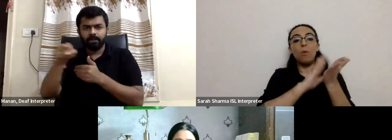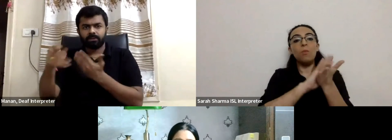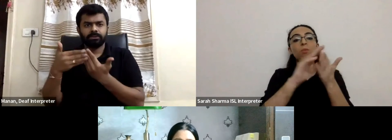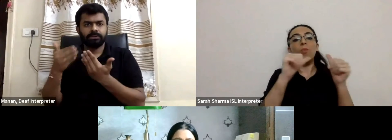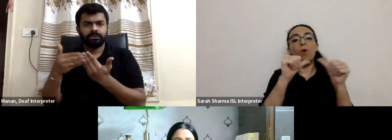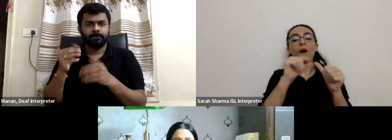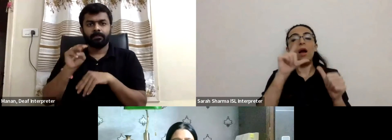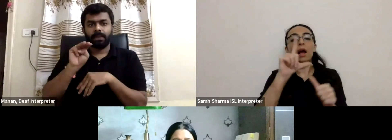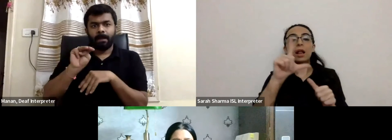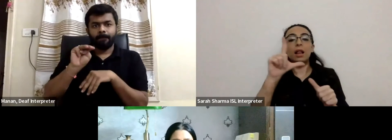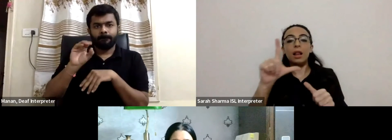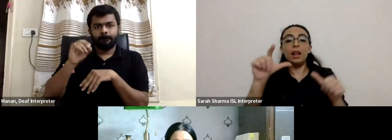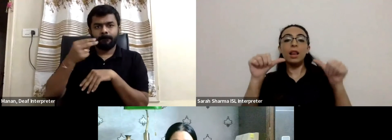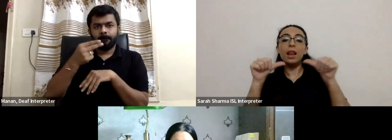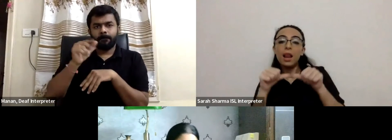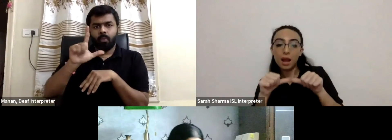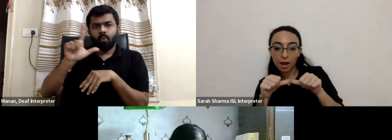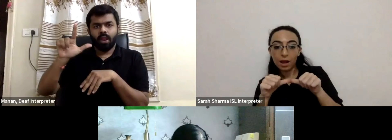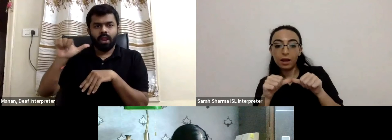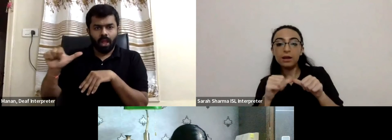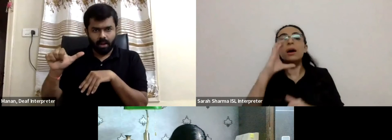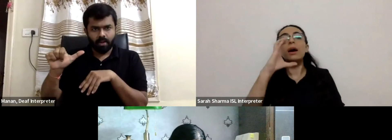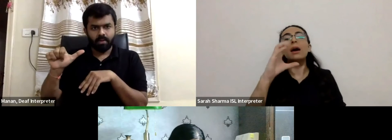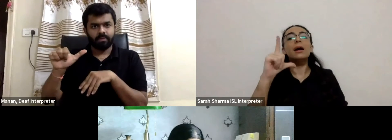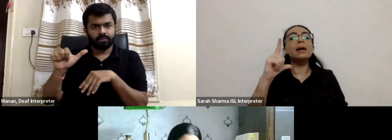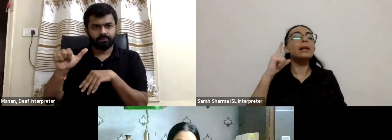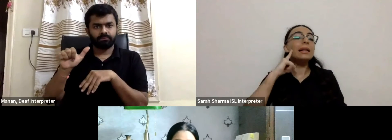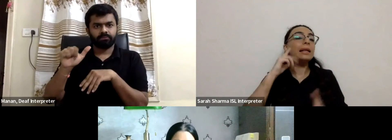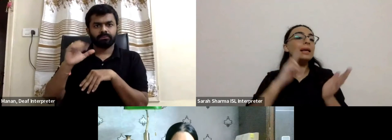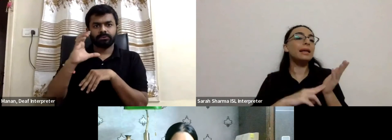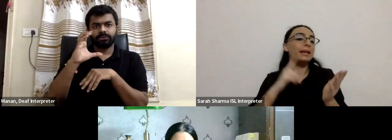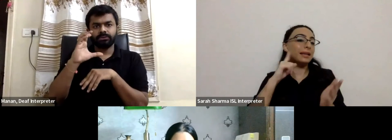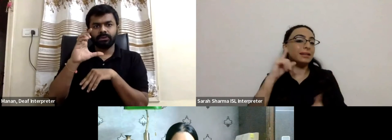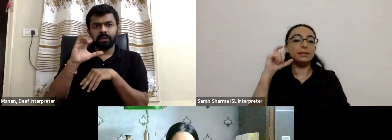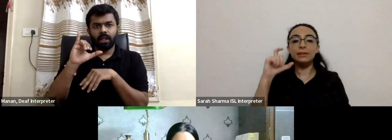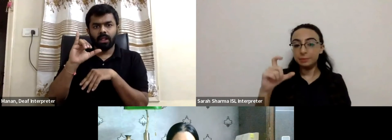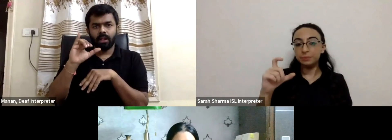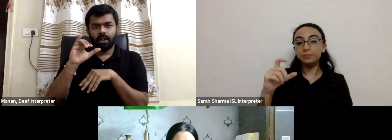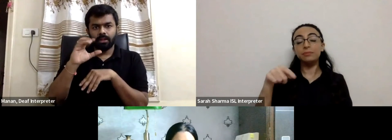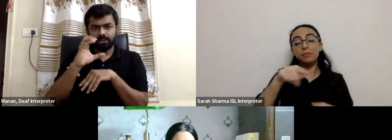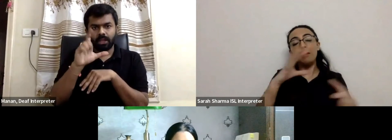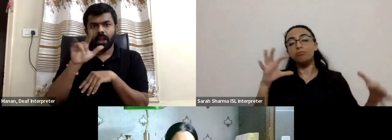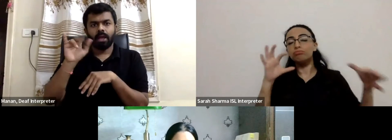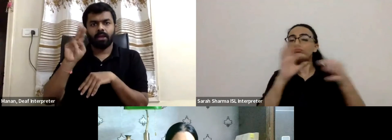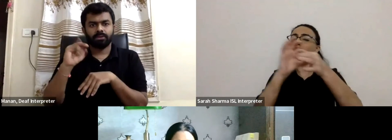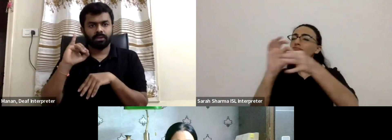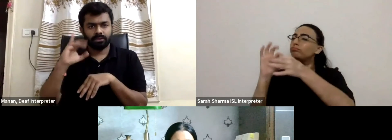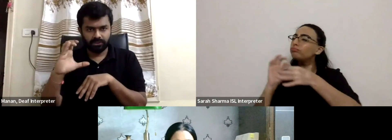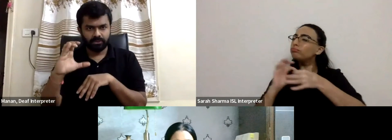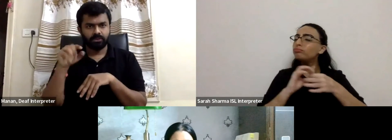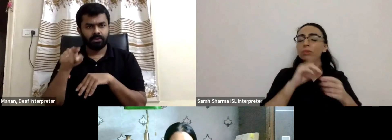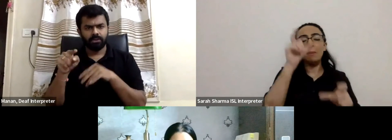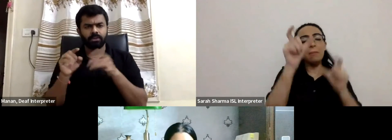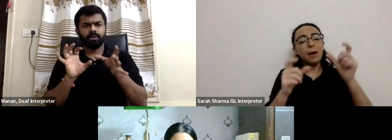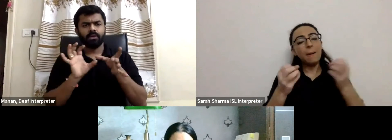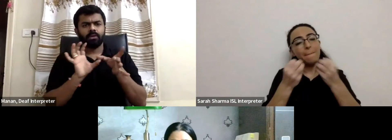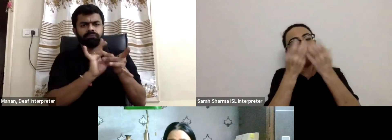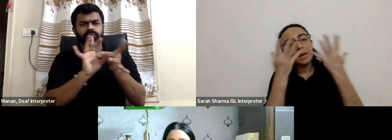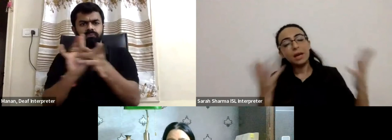to have community participation by way of Swasthya Mitra. So all these